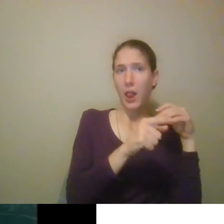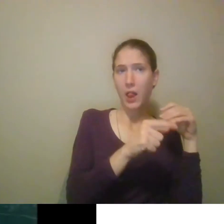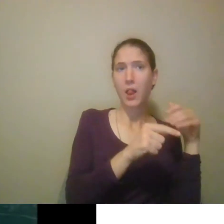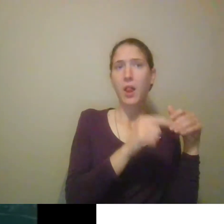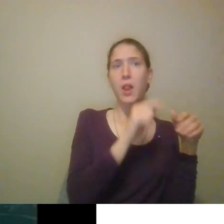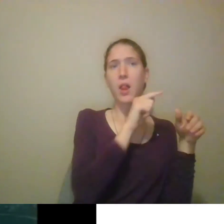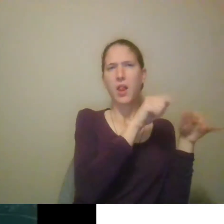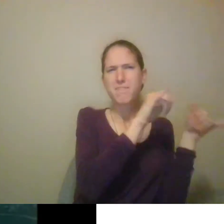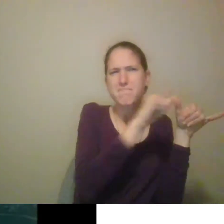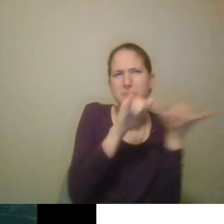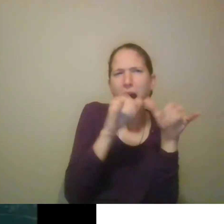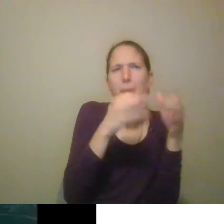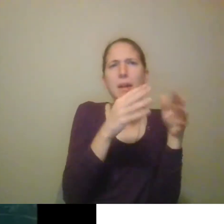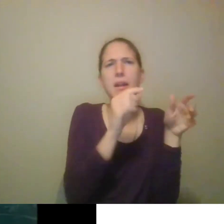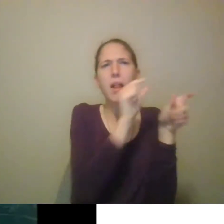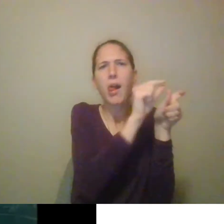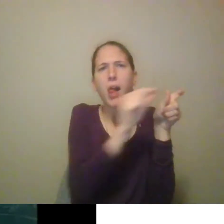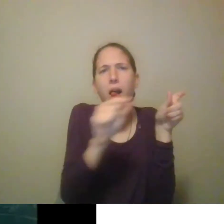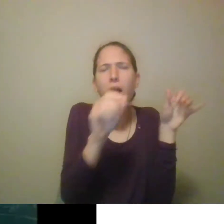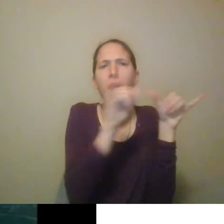of a human egg cell?